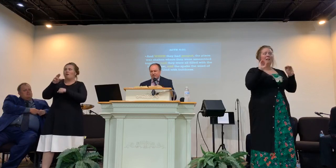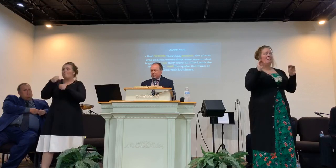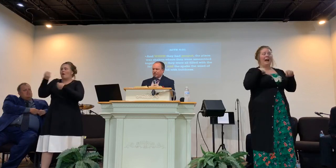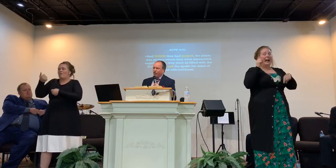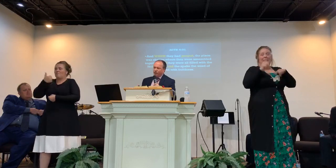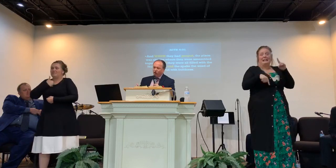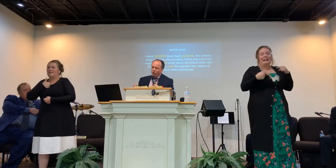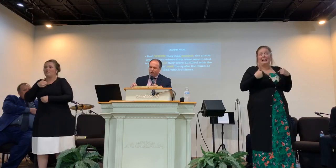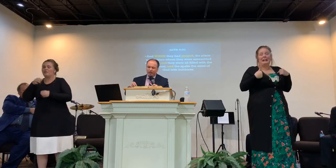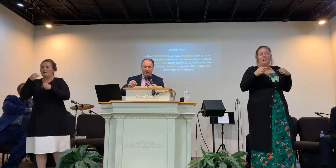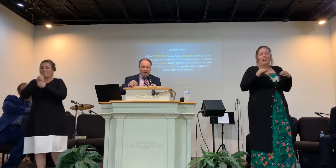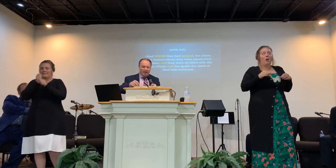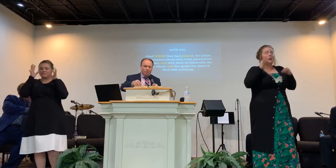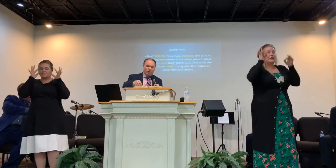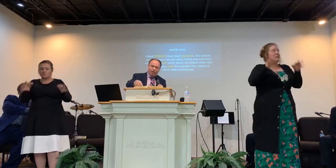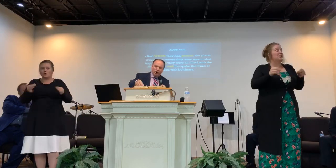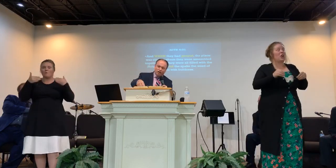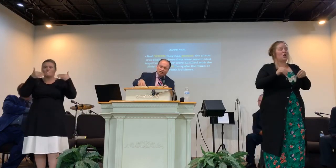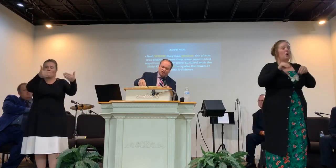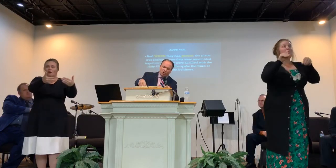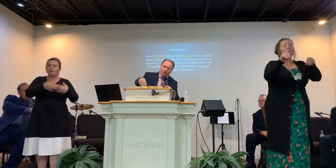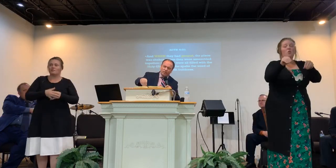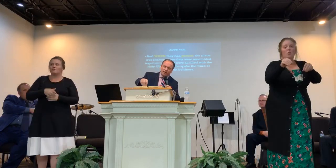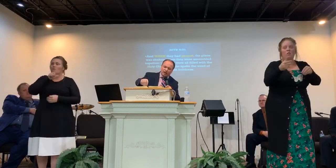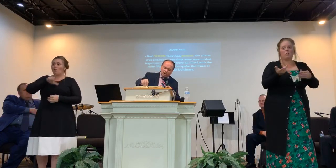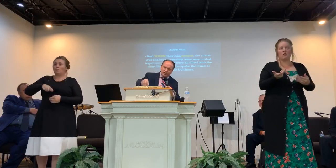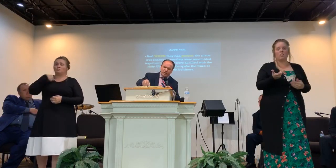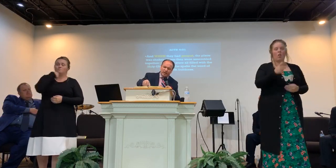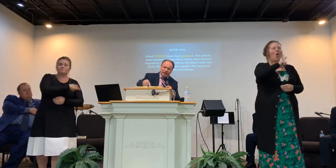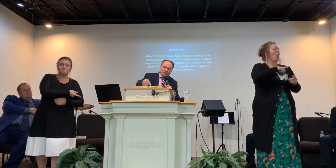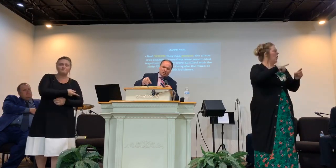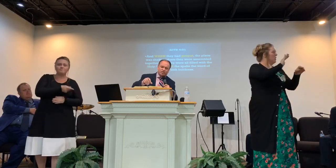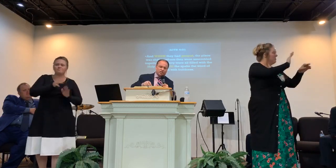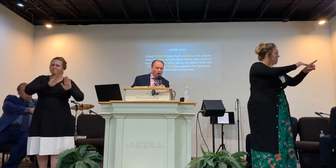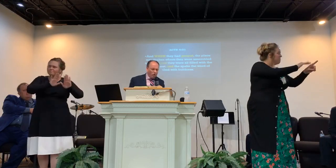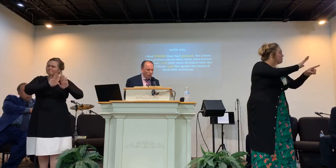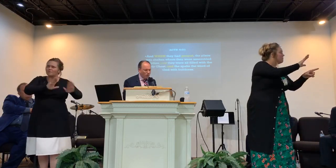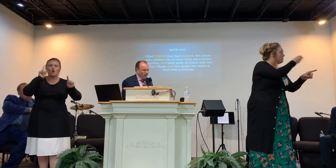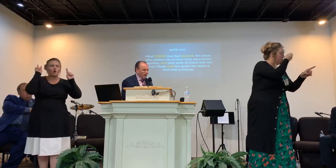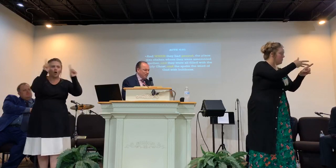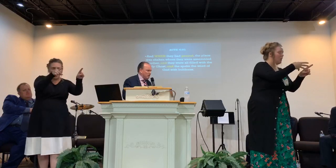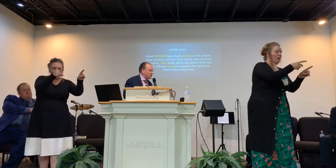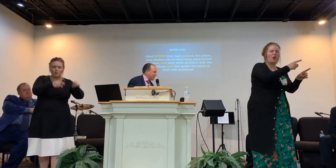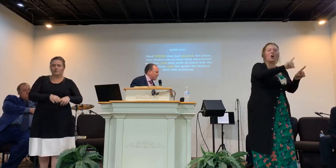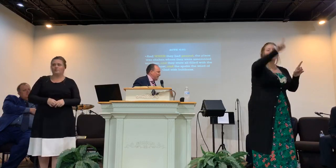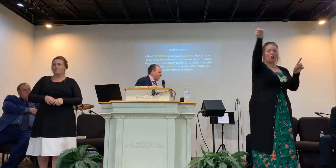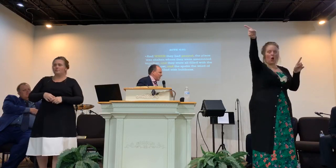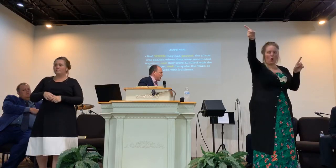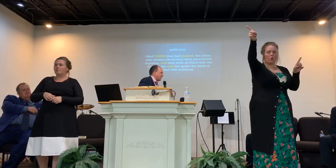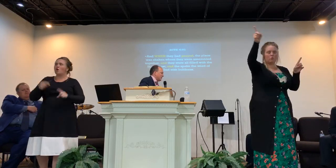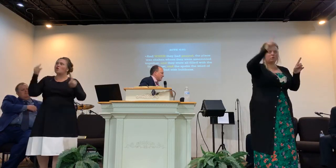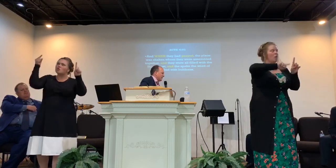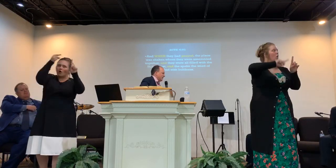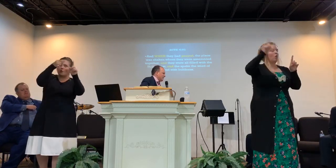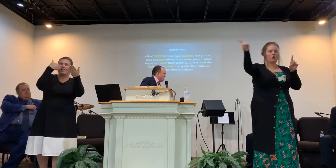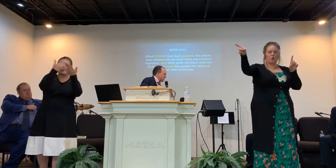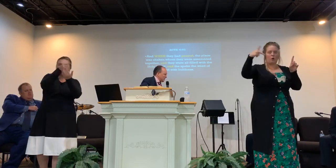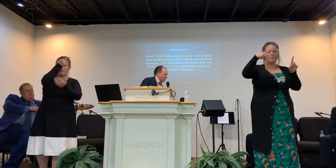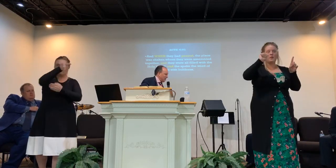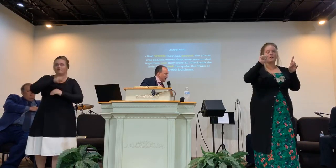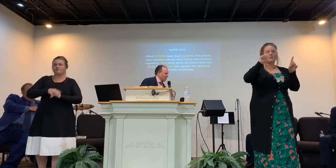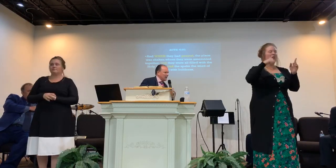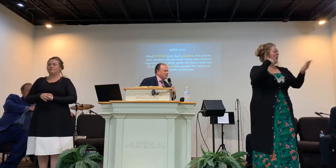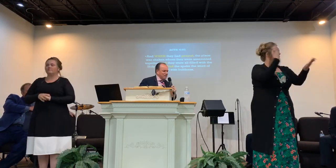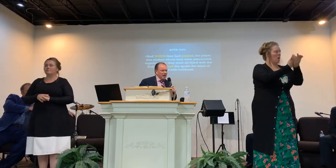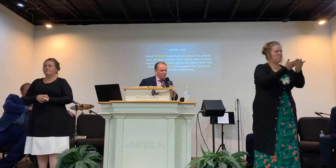this decision to go forward." And the Lord just told me, and He urged me, "Just go and just get there. Just